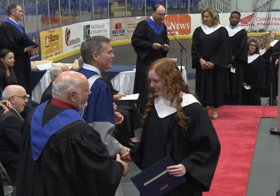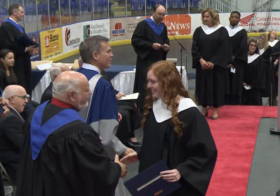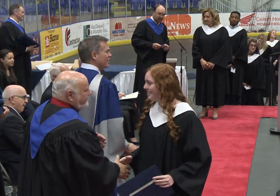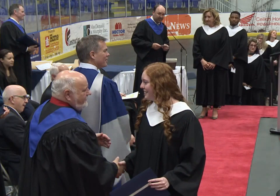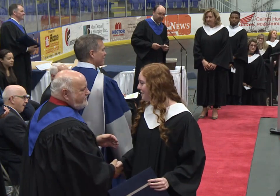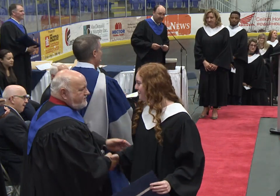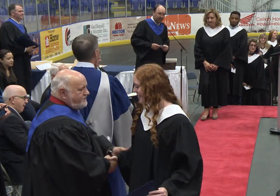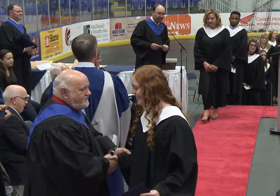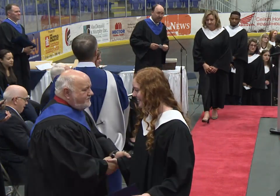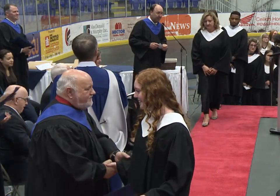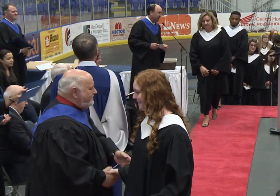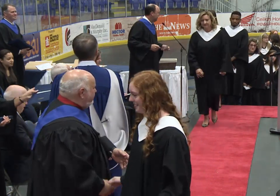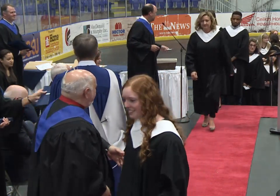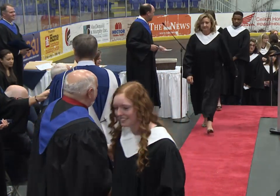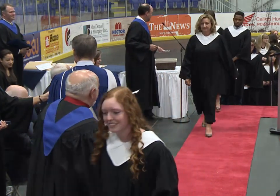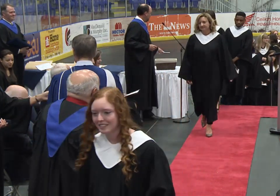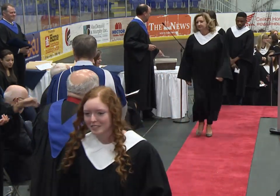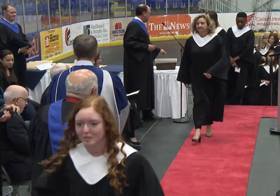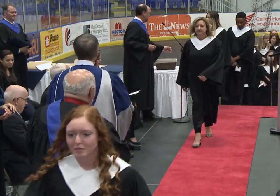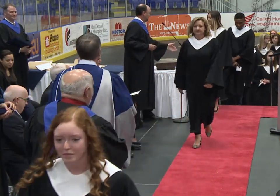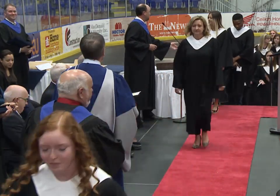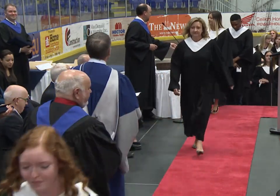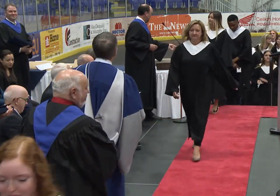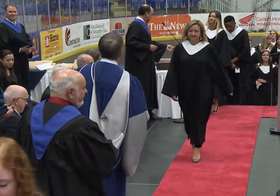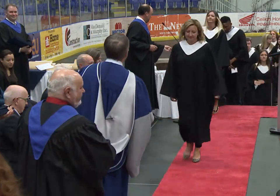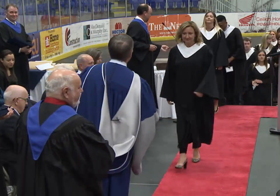With honors, Jenny Goodyear.